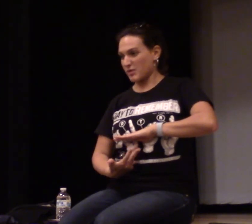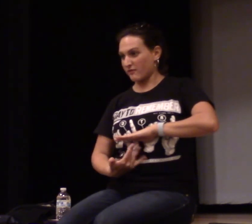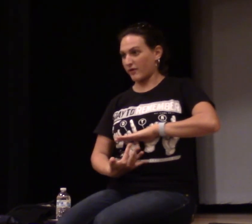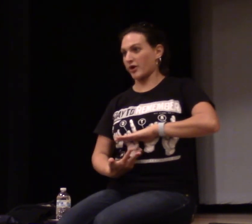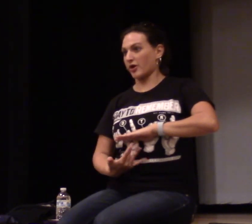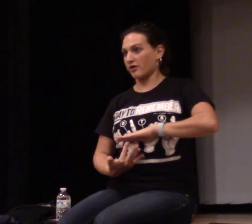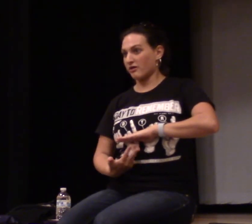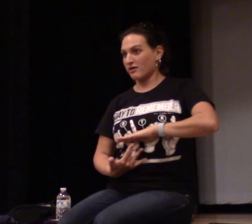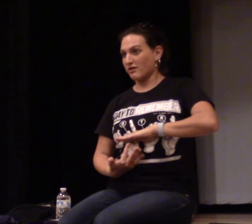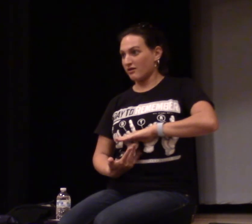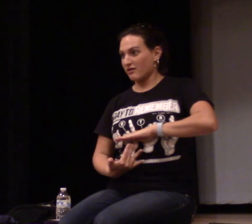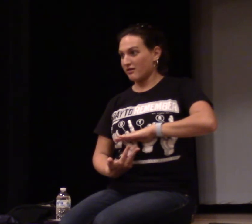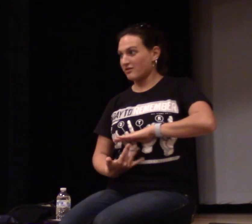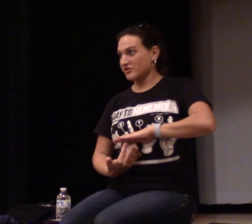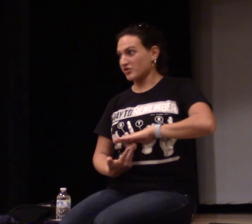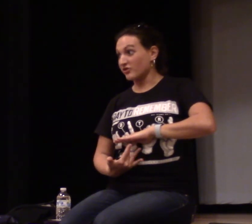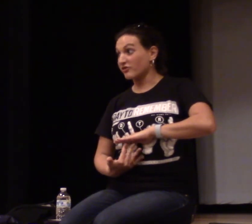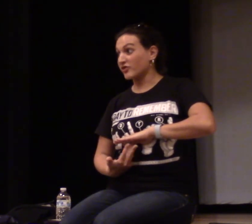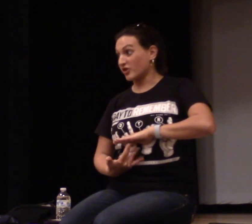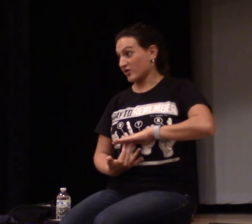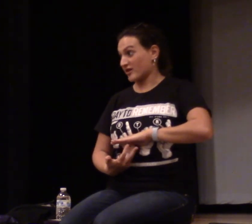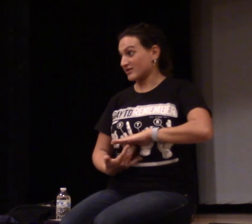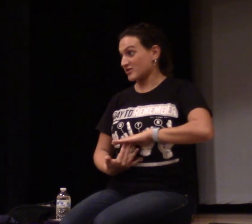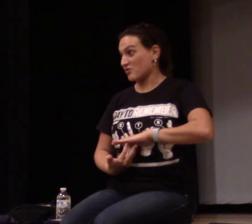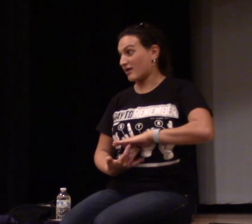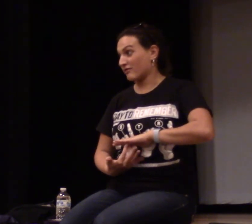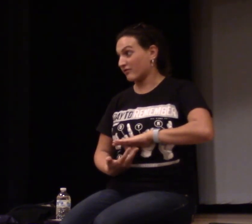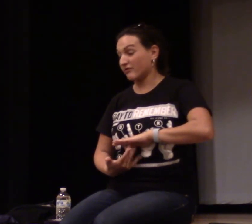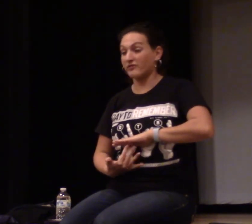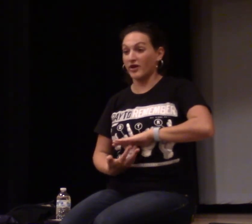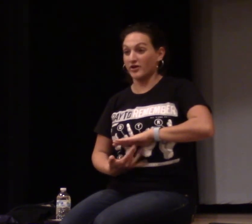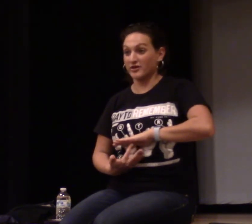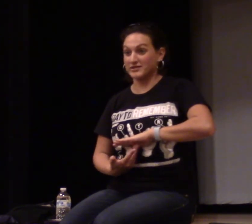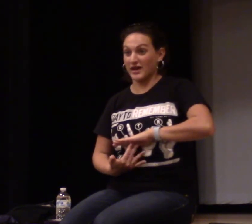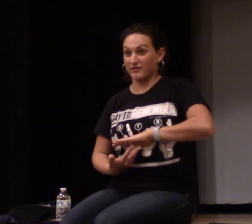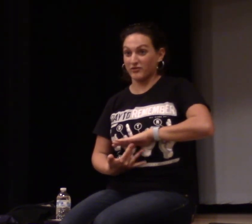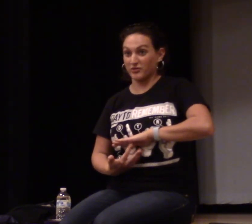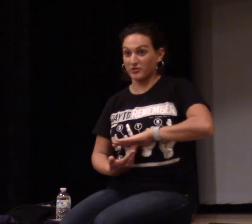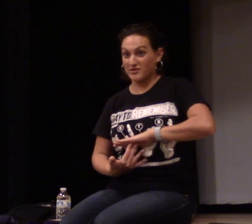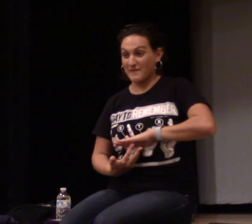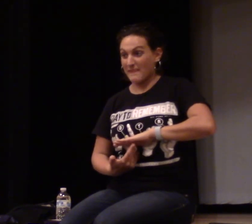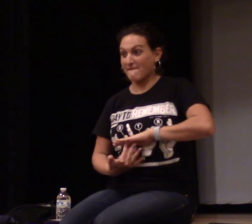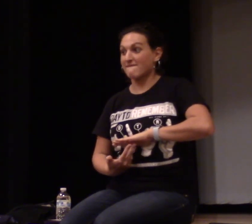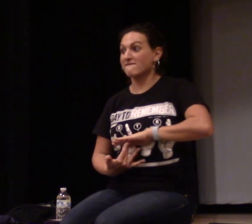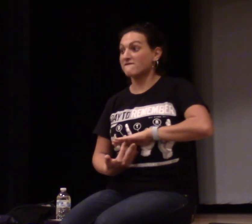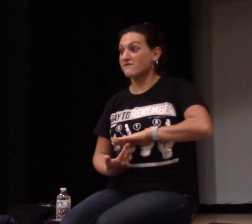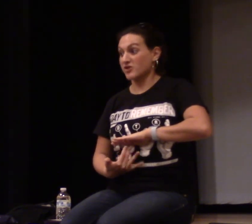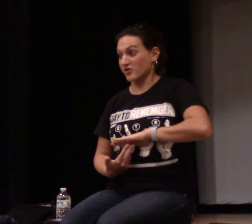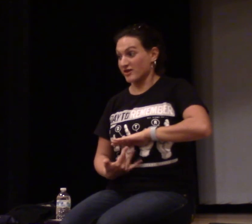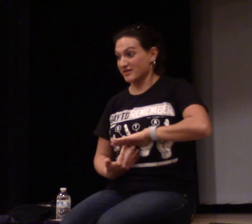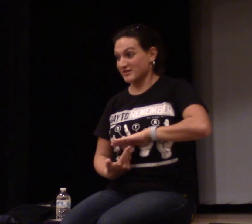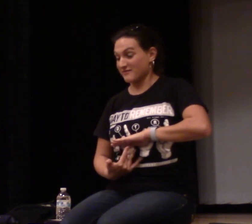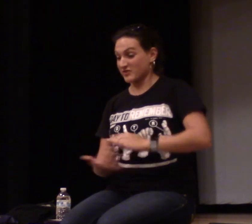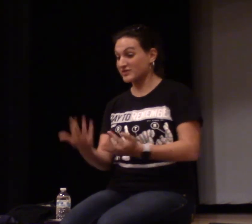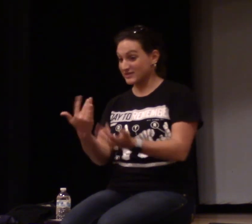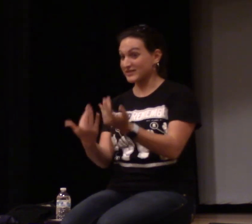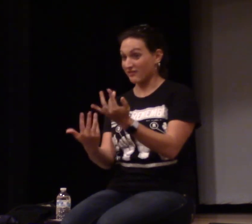fire. So you're furious, you have a fire inside of you. Furious. So this is the sign for